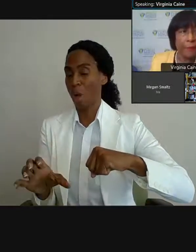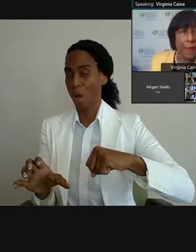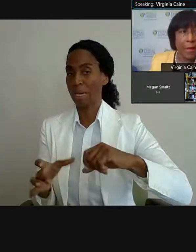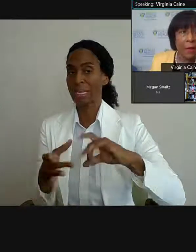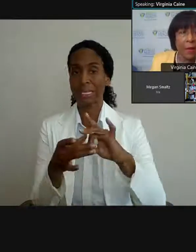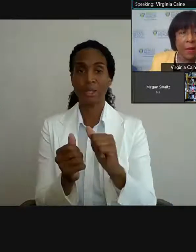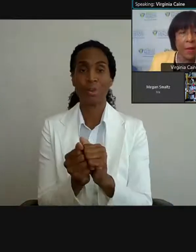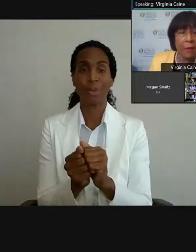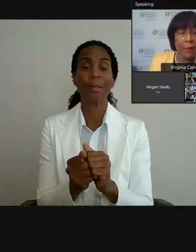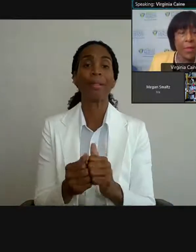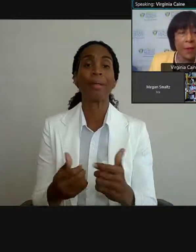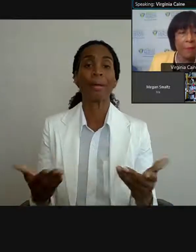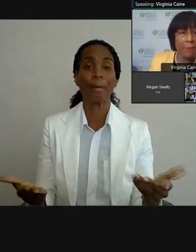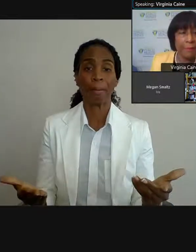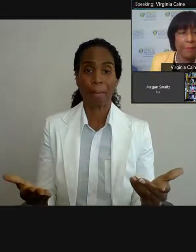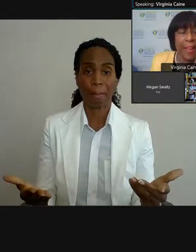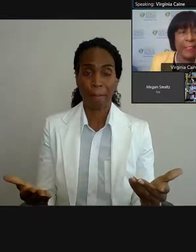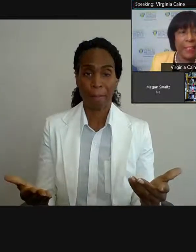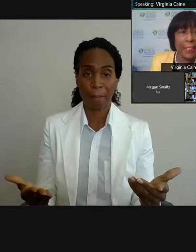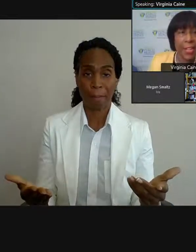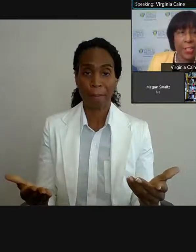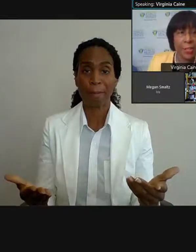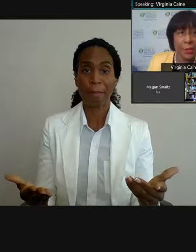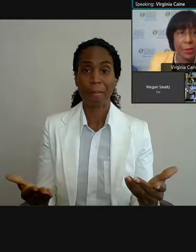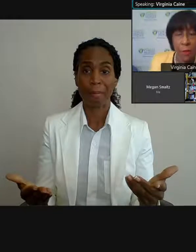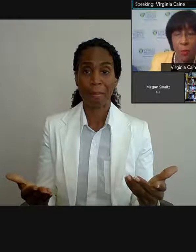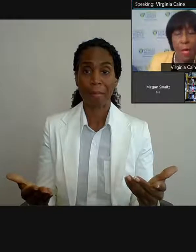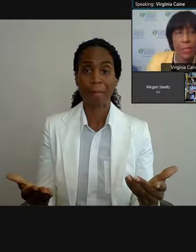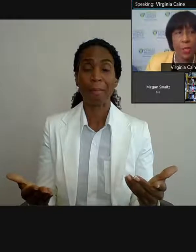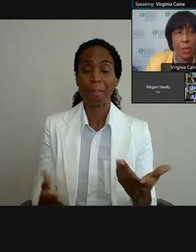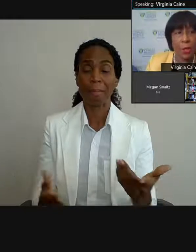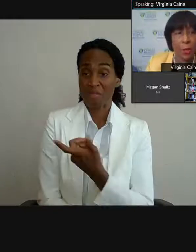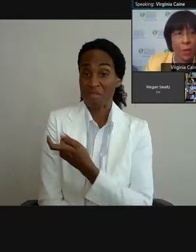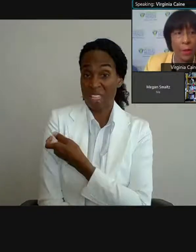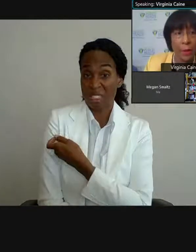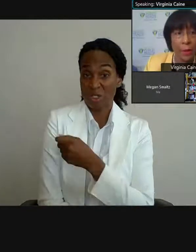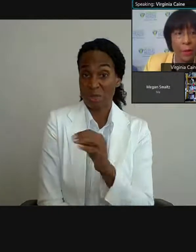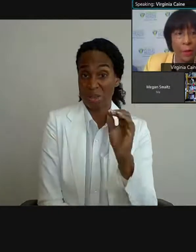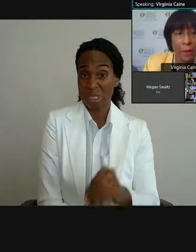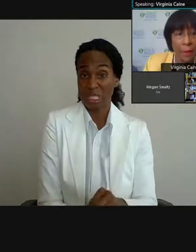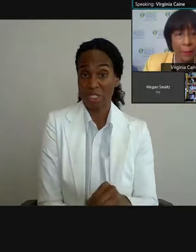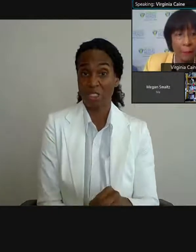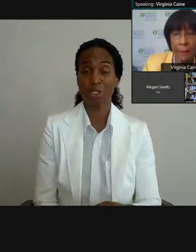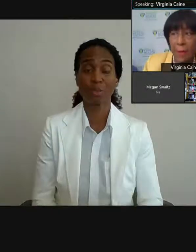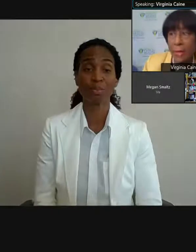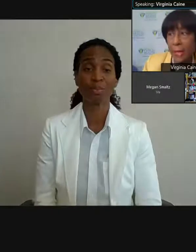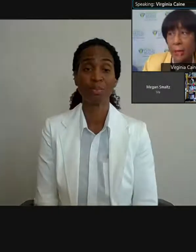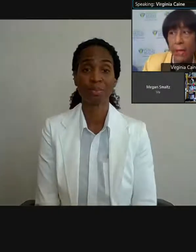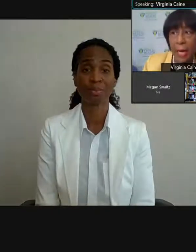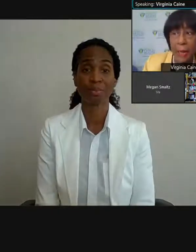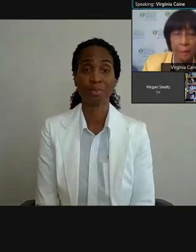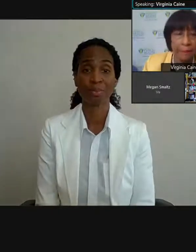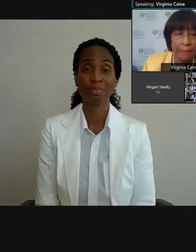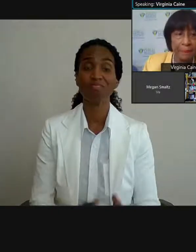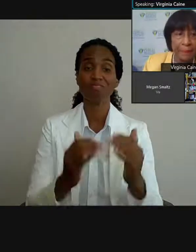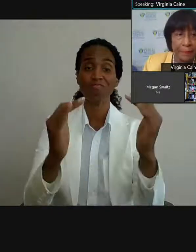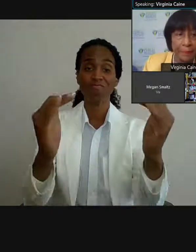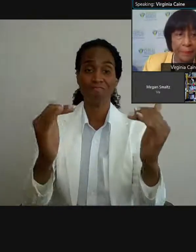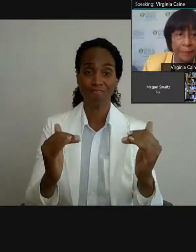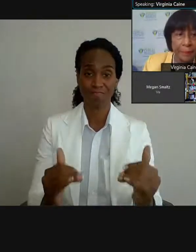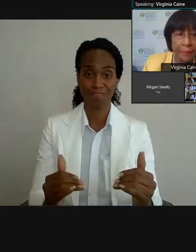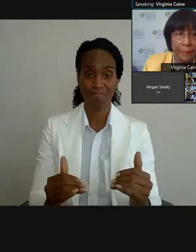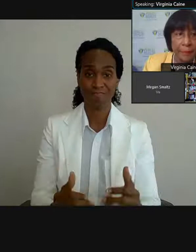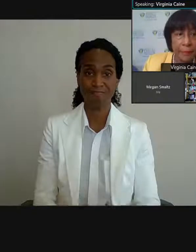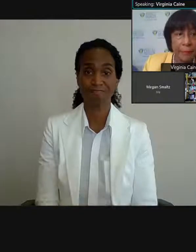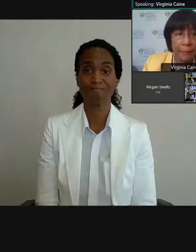to the vaccination rates occurring. Next slide.